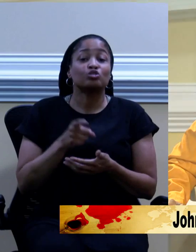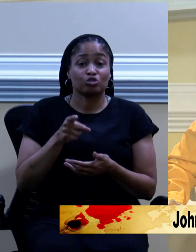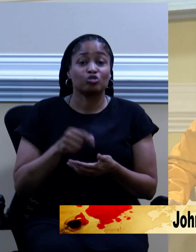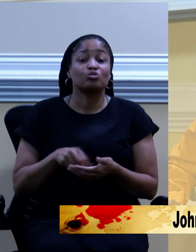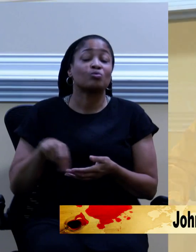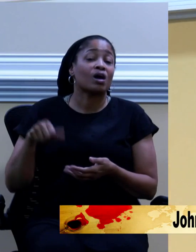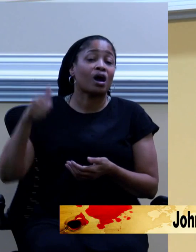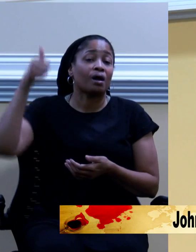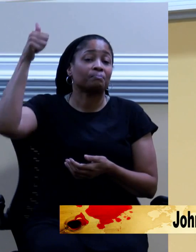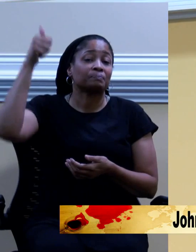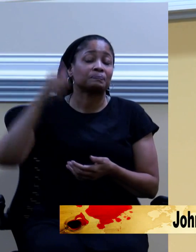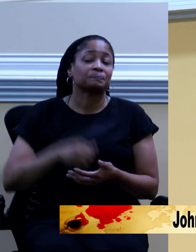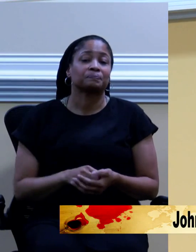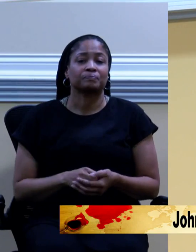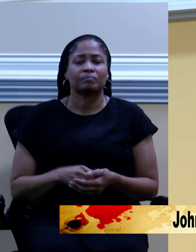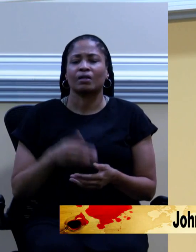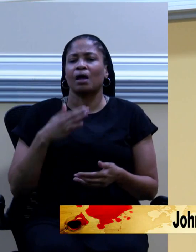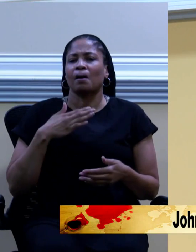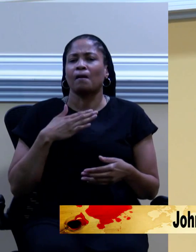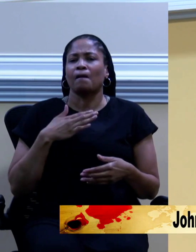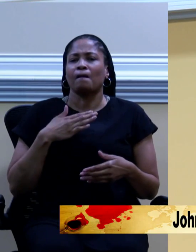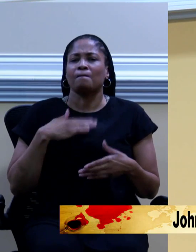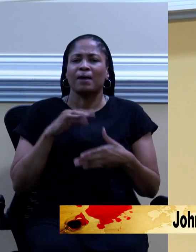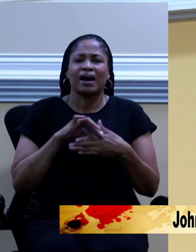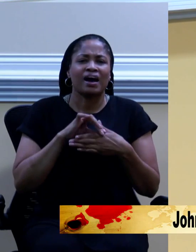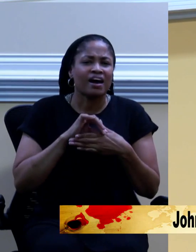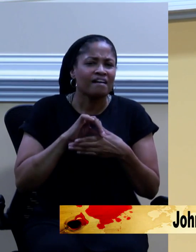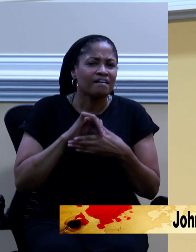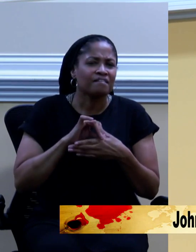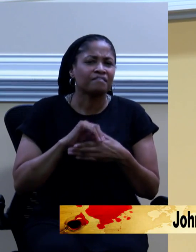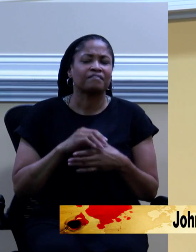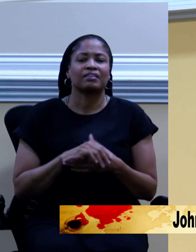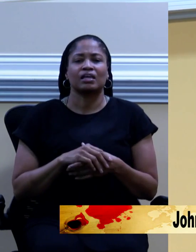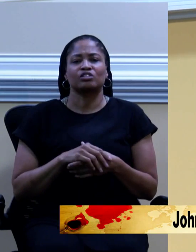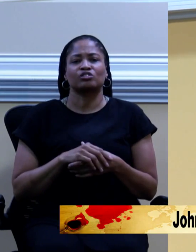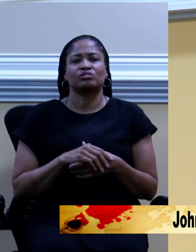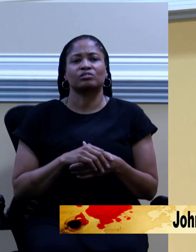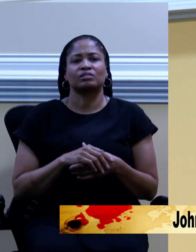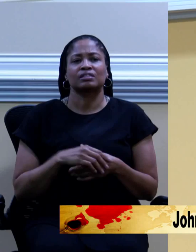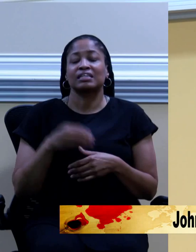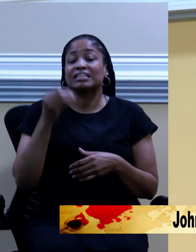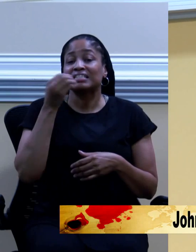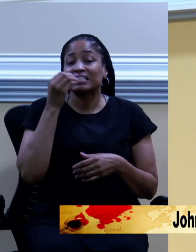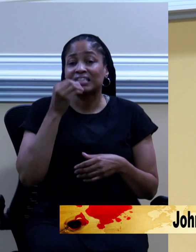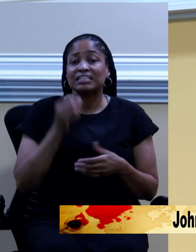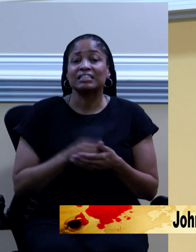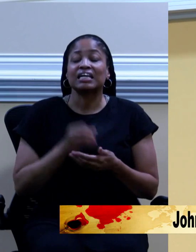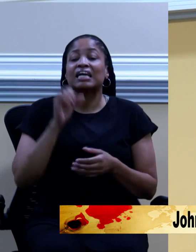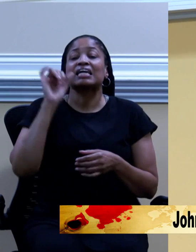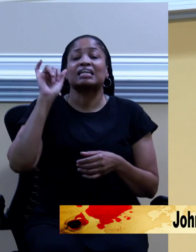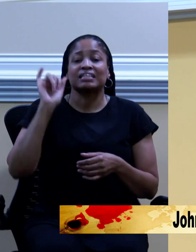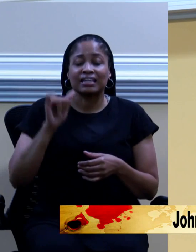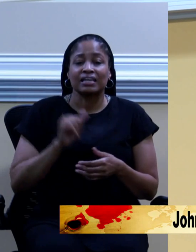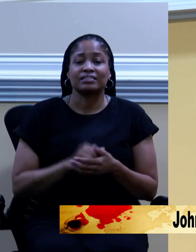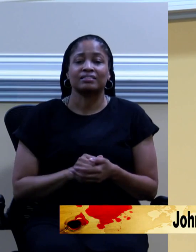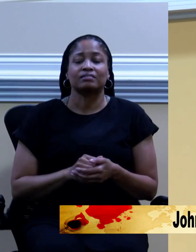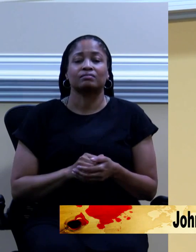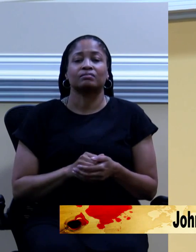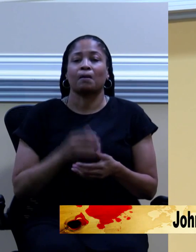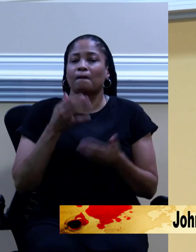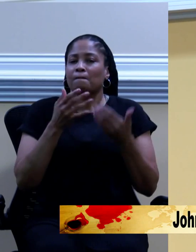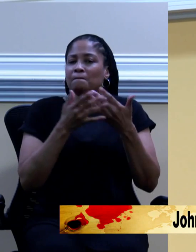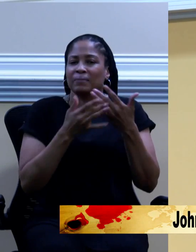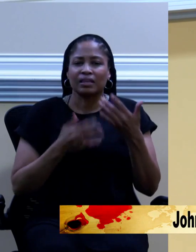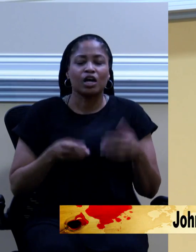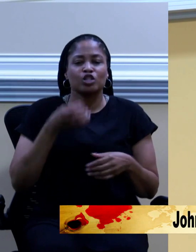For my flesh is meat indeed, and my blood is drink indeed. Go ahead. He that eateth my flesh and drinketh my blood dwelleth in